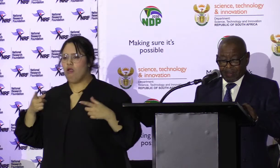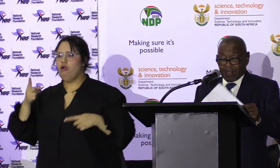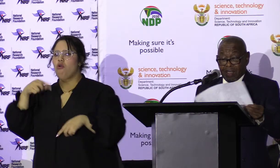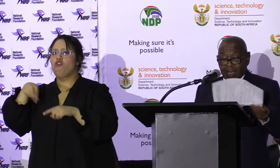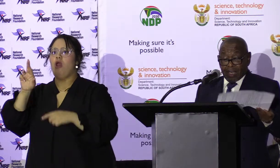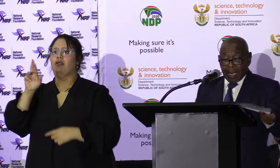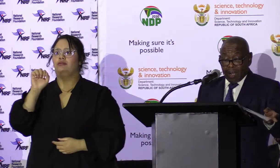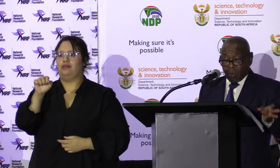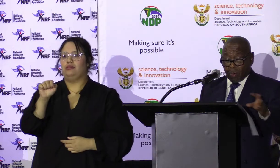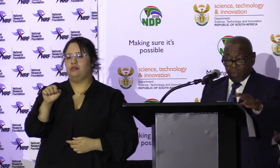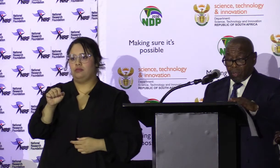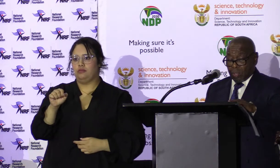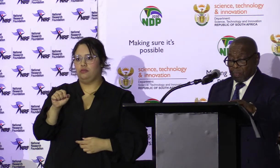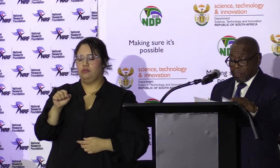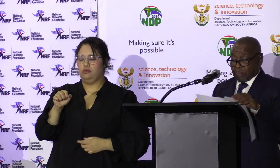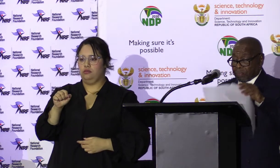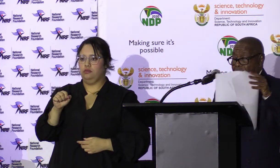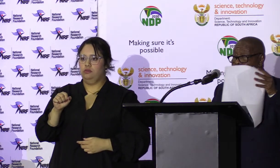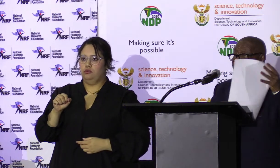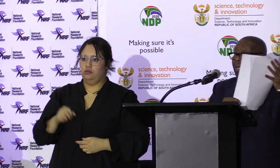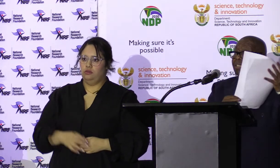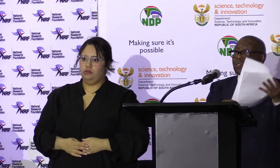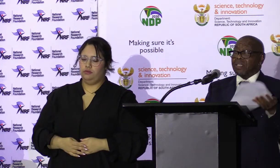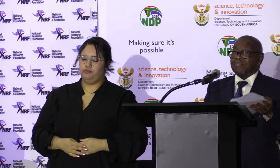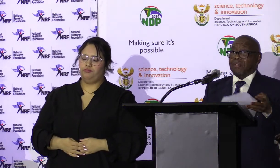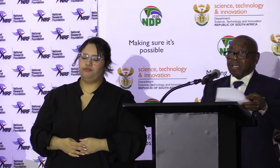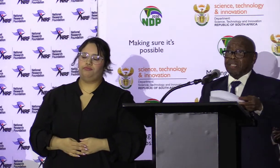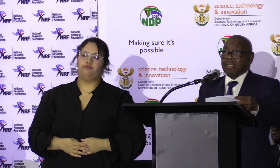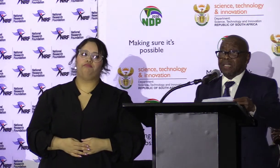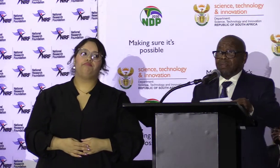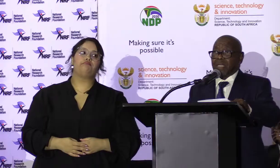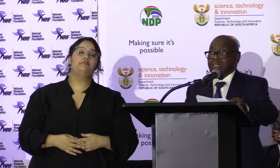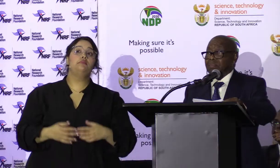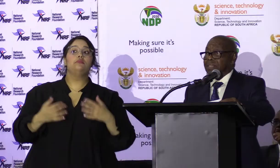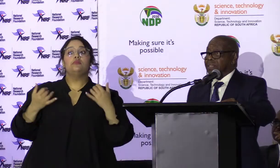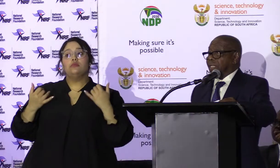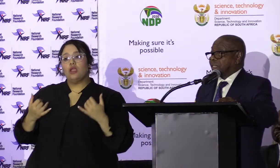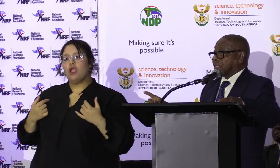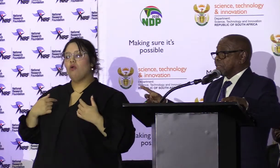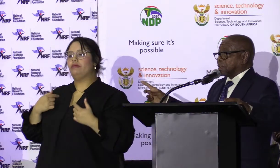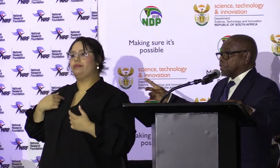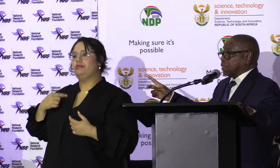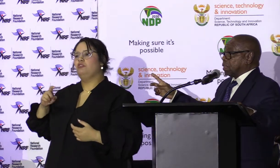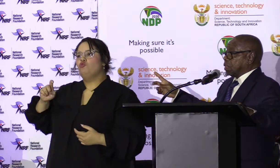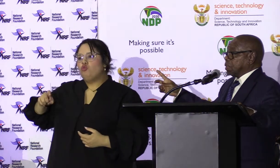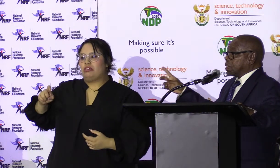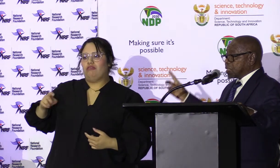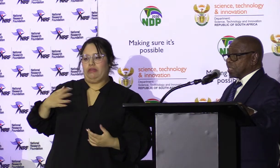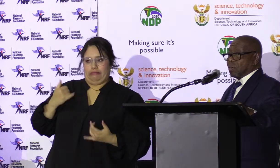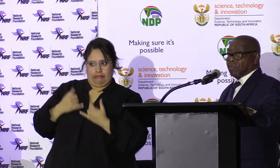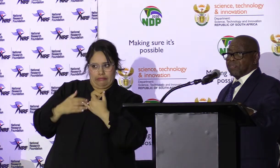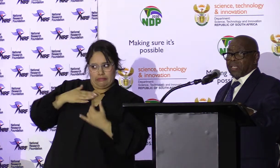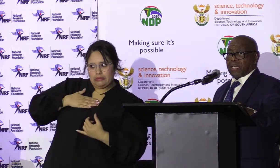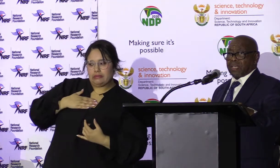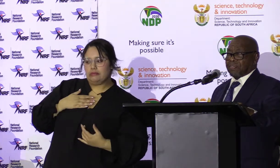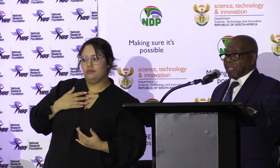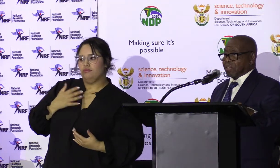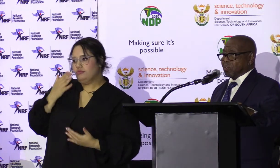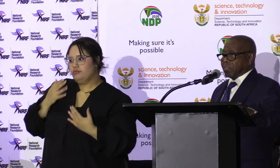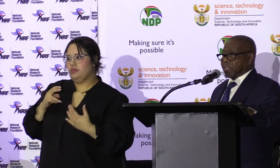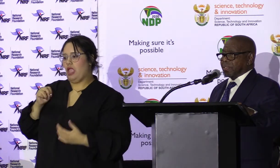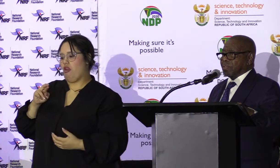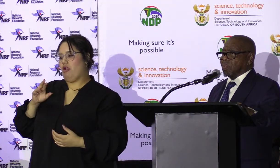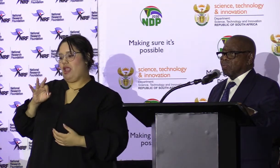right. Now, I should have greeted, I made a mistake, the CEO of